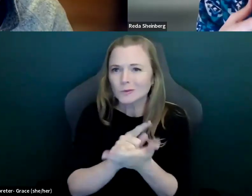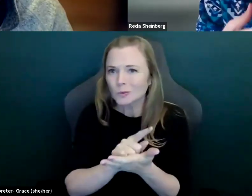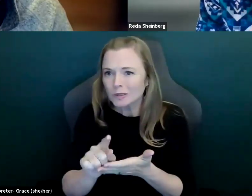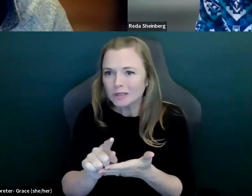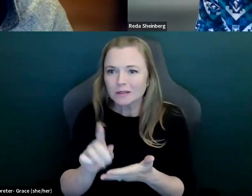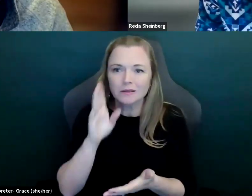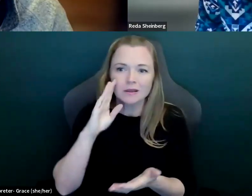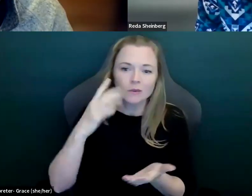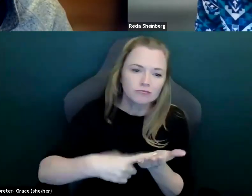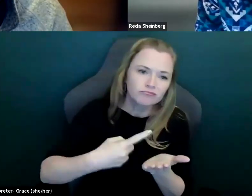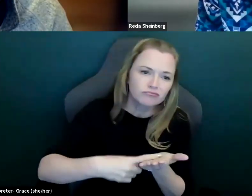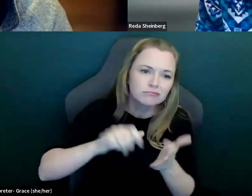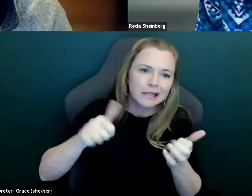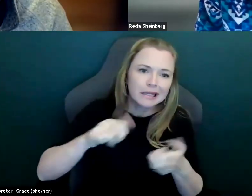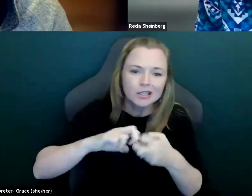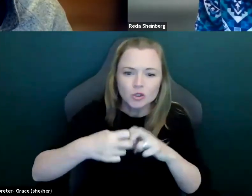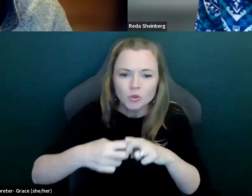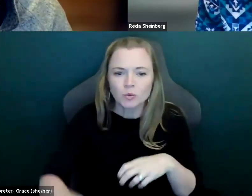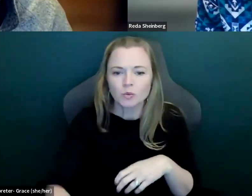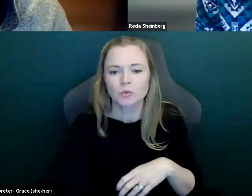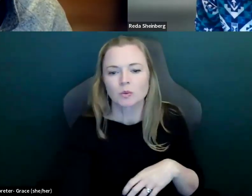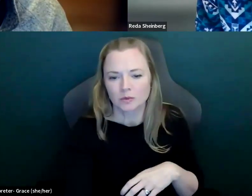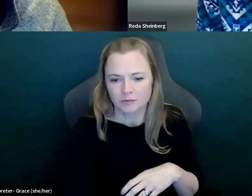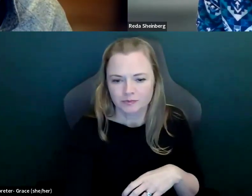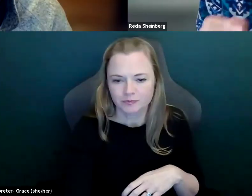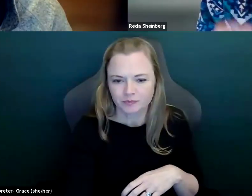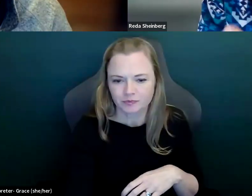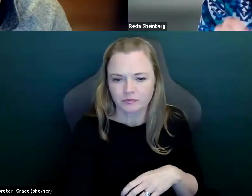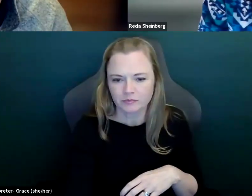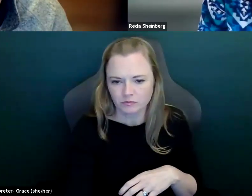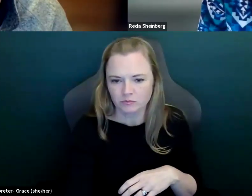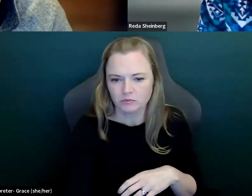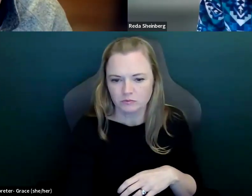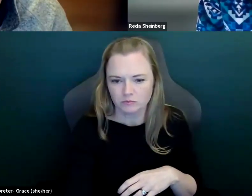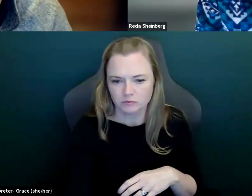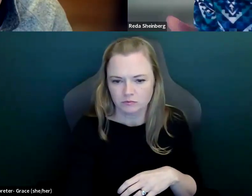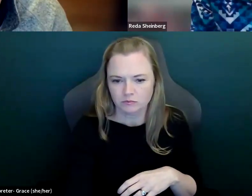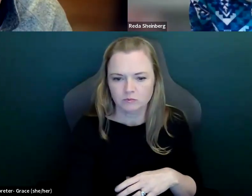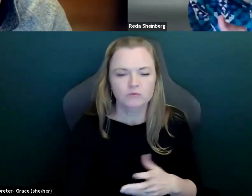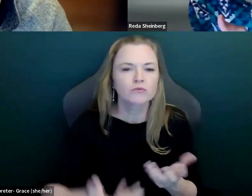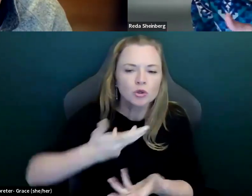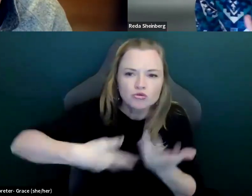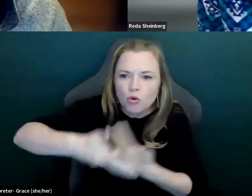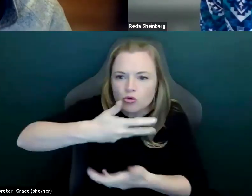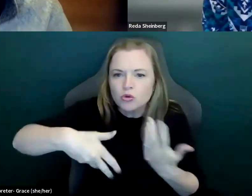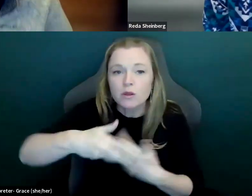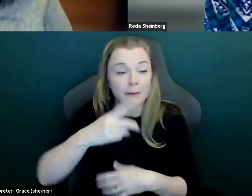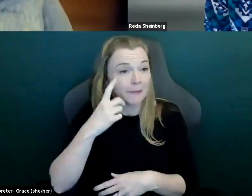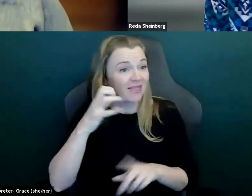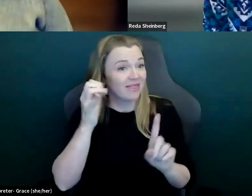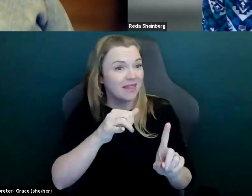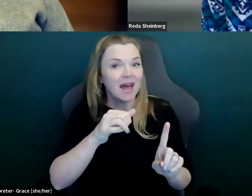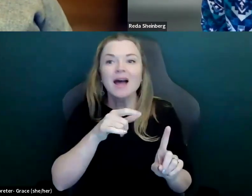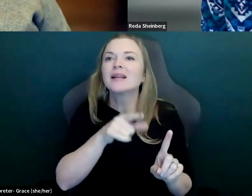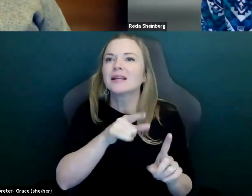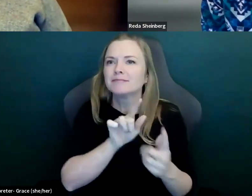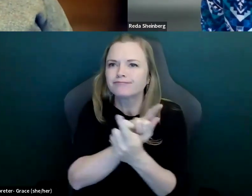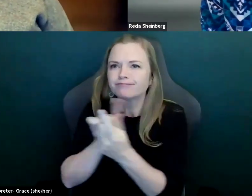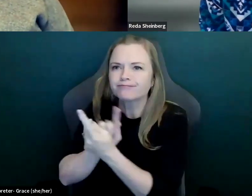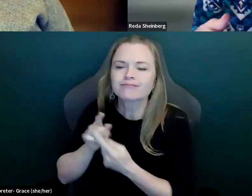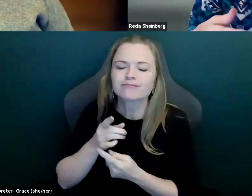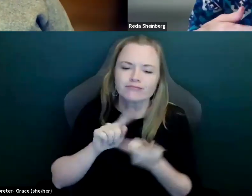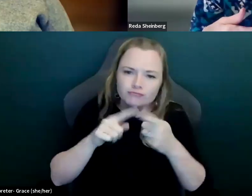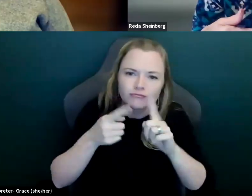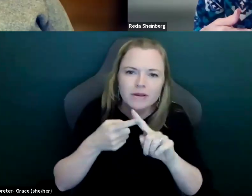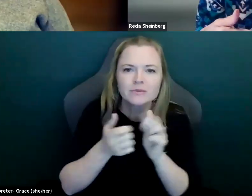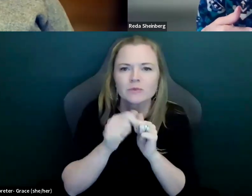their issues, socialize. And because of that, then he made friends with several guys, and